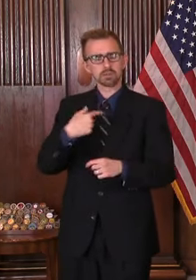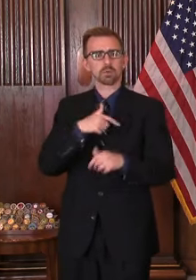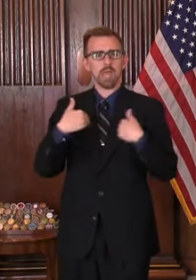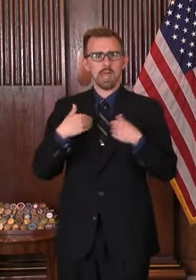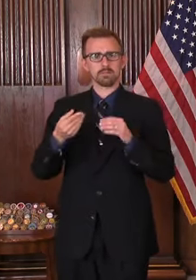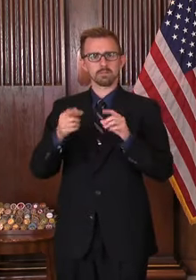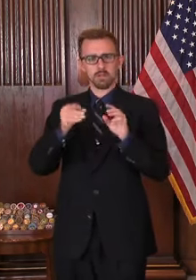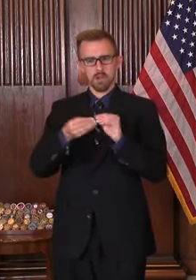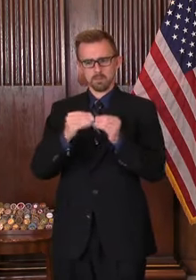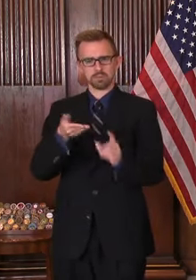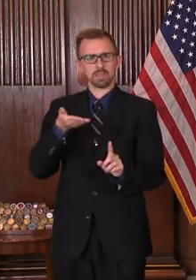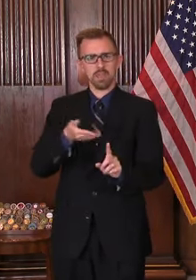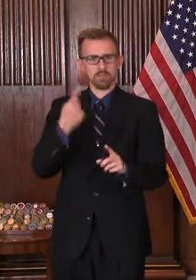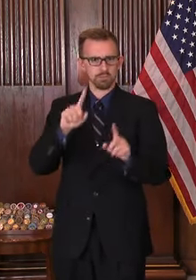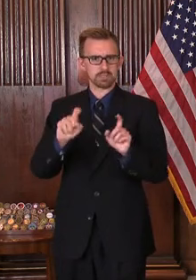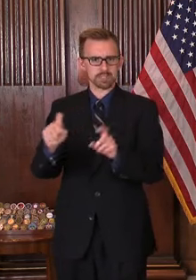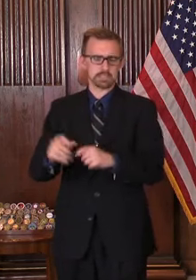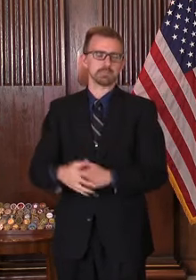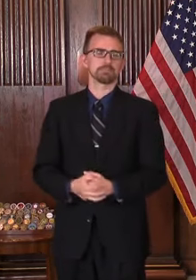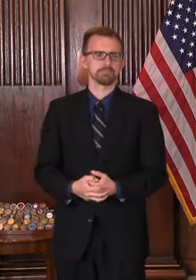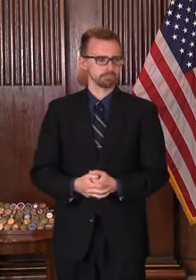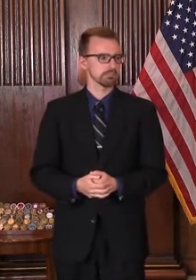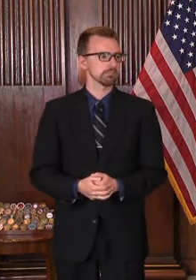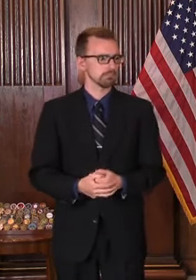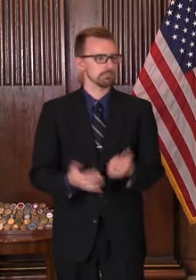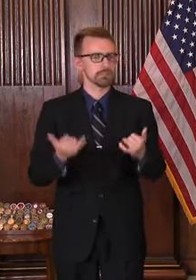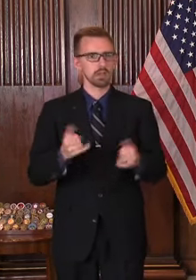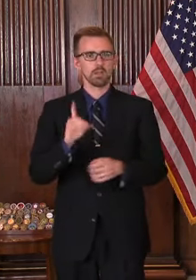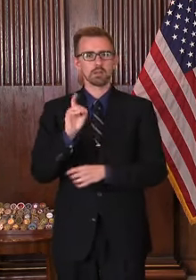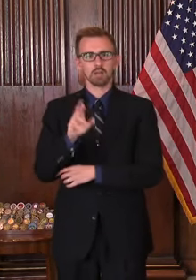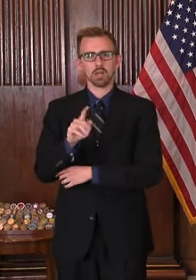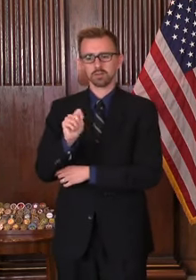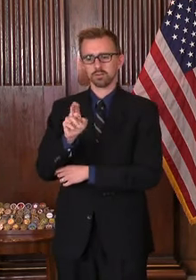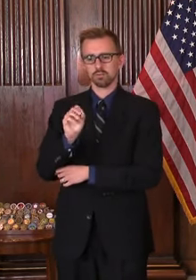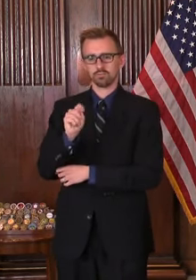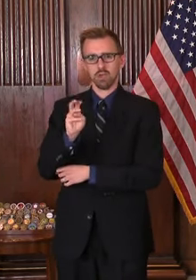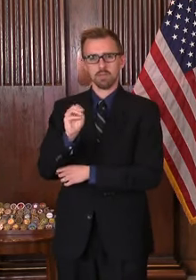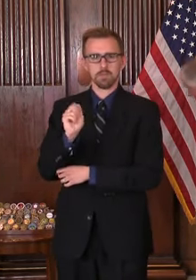testing numbers. All right, thank you, Governor. I have a couple of questions now for Dr. Trautman.